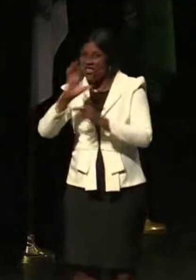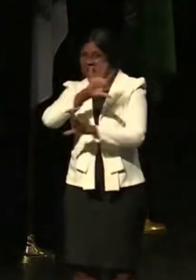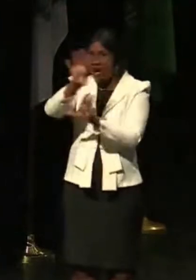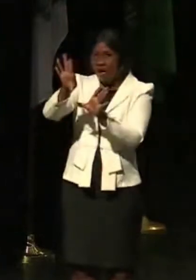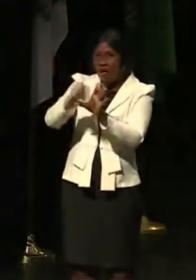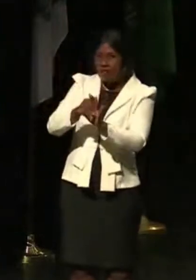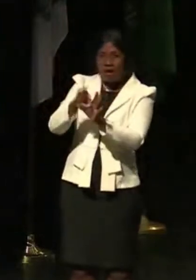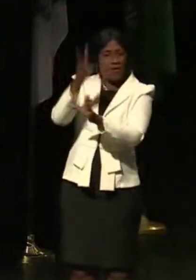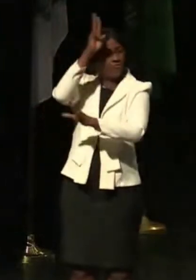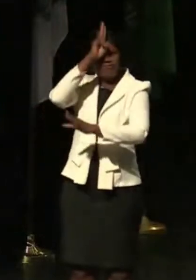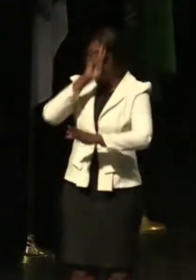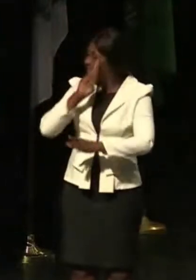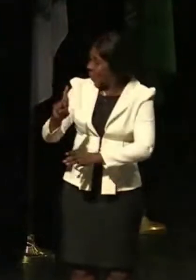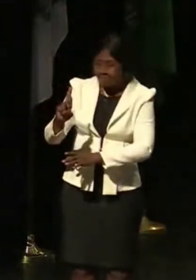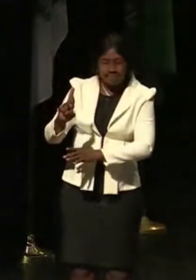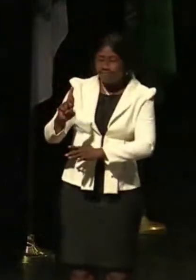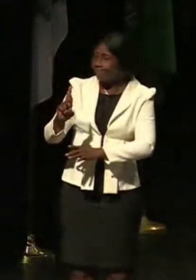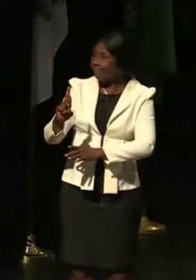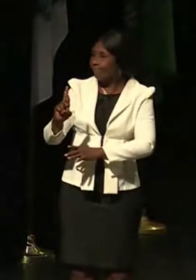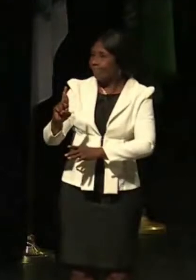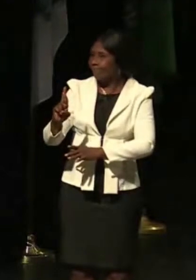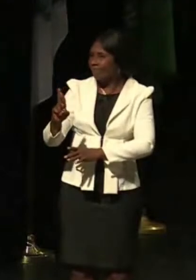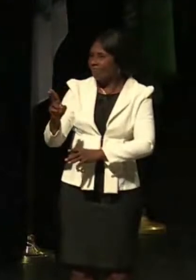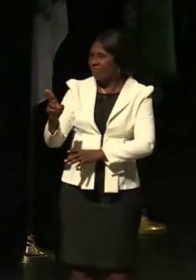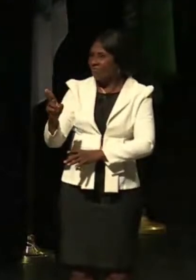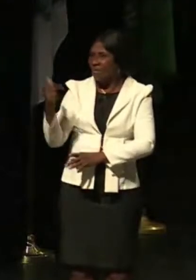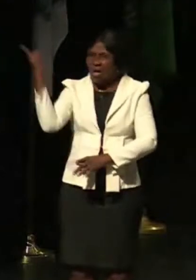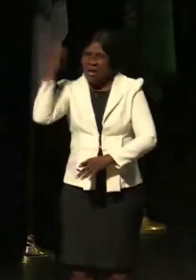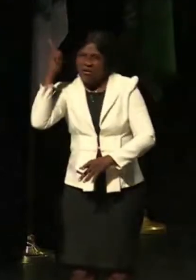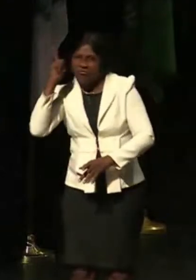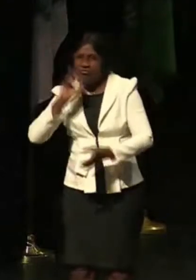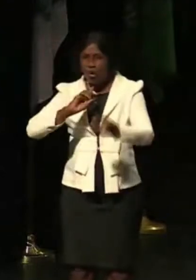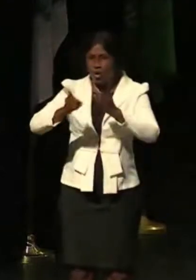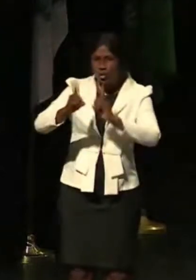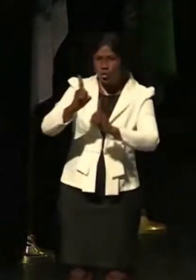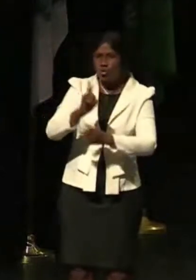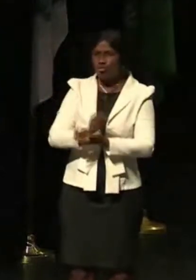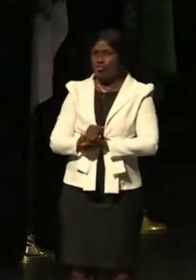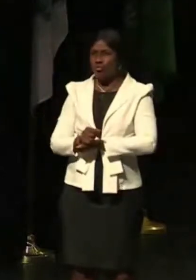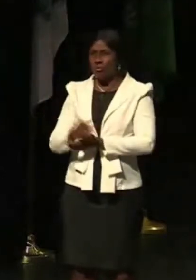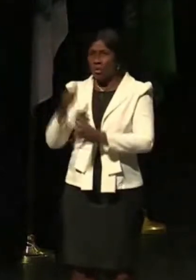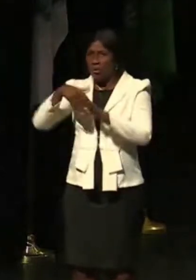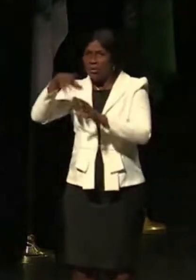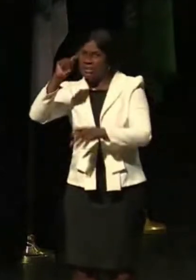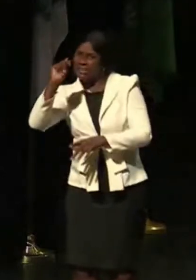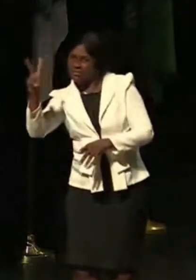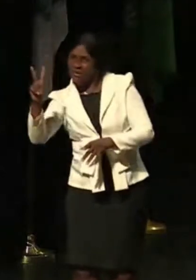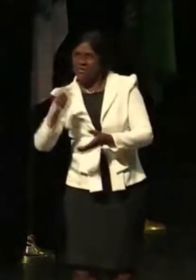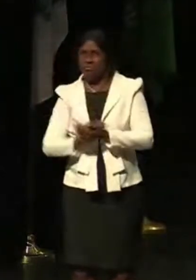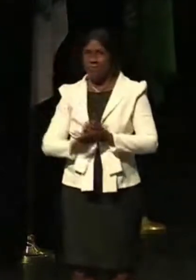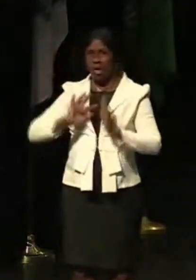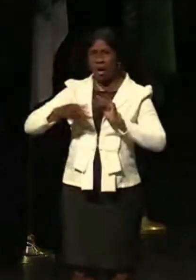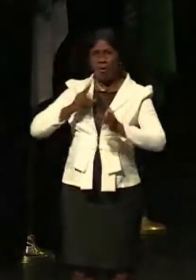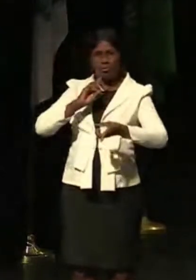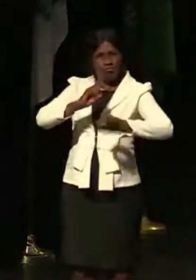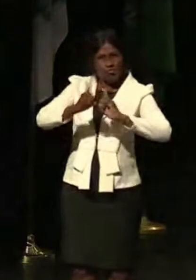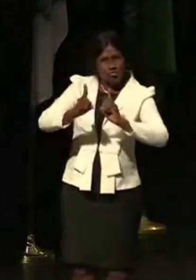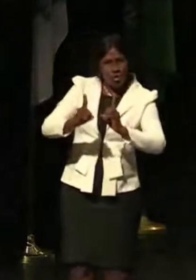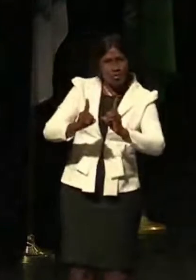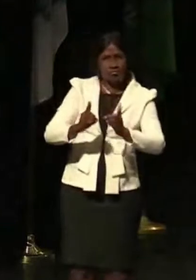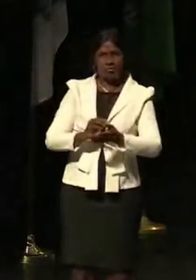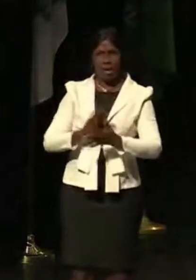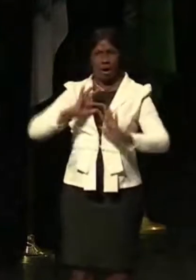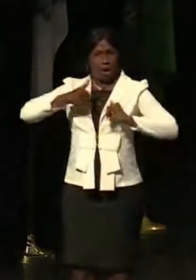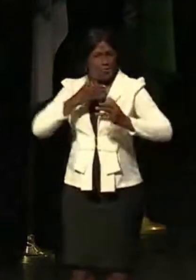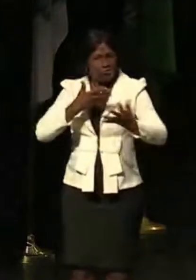that is so real that you hear it in the talk shows, you hear it in how we speak to one another. These are problems of the soul.